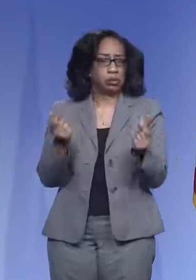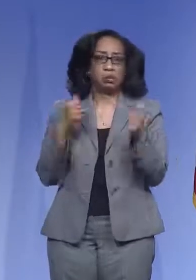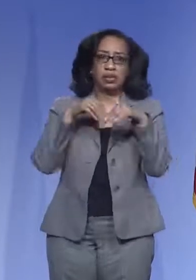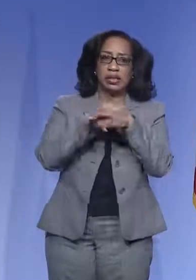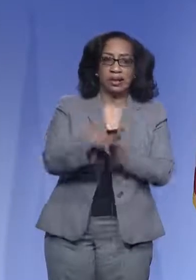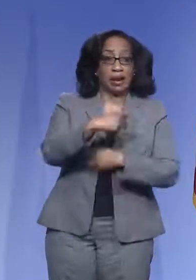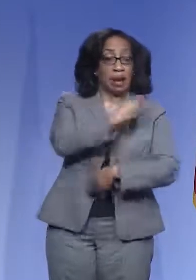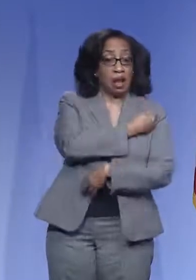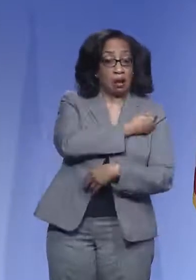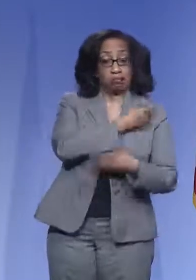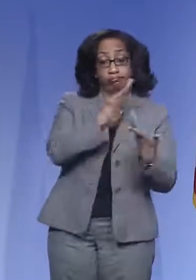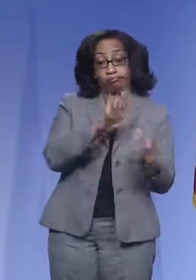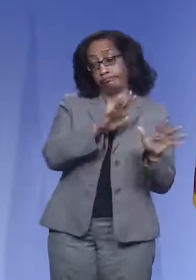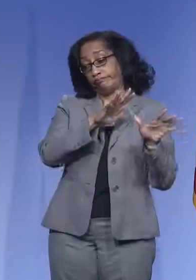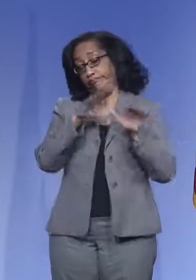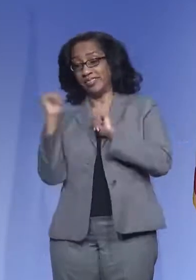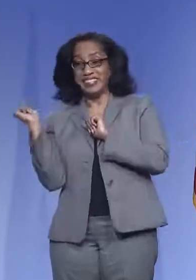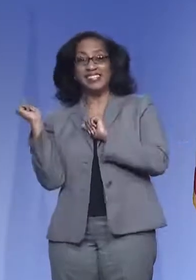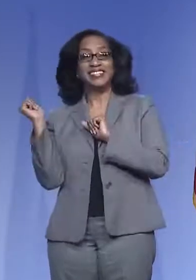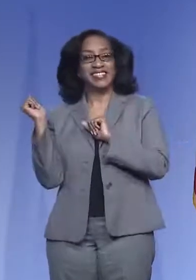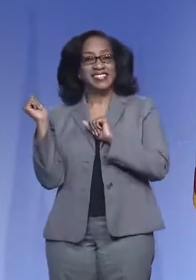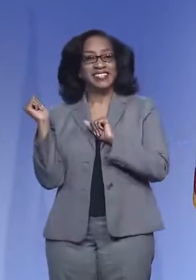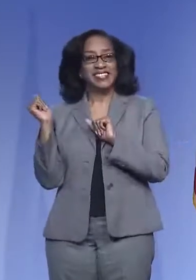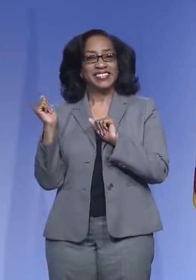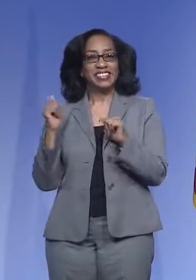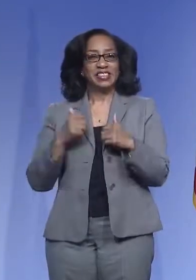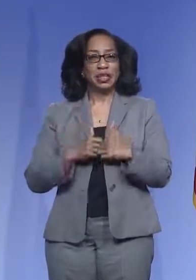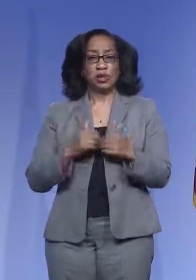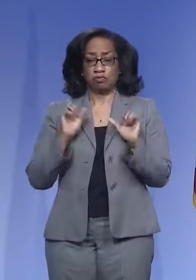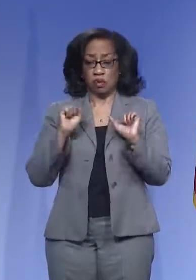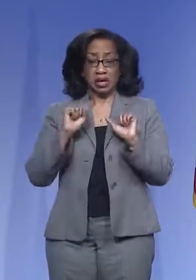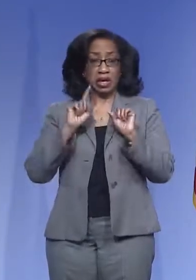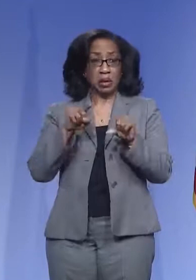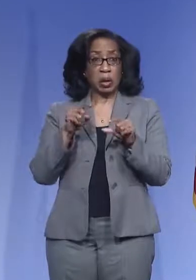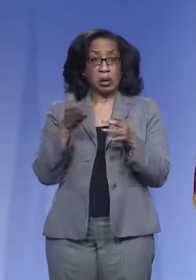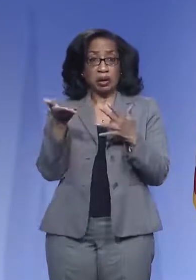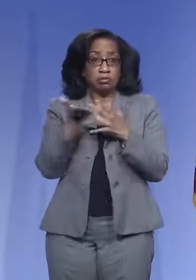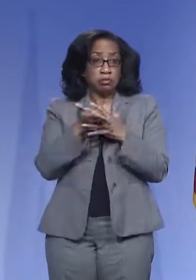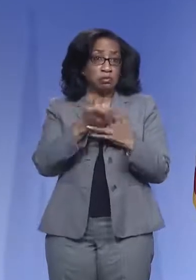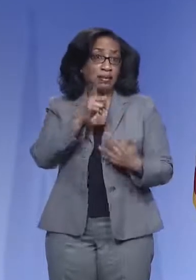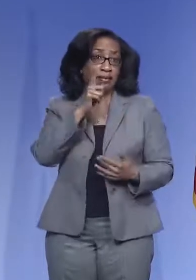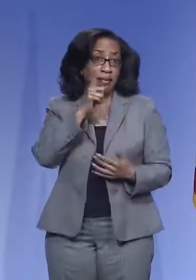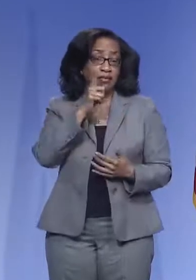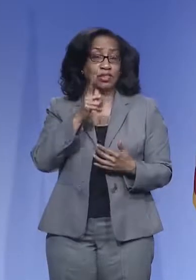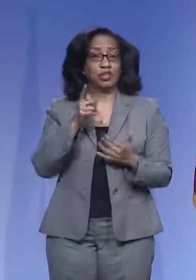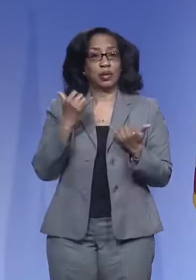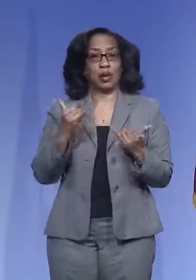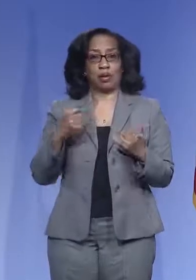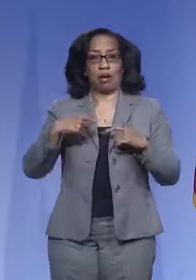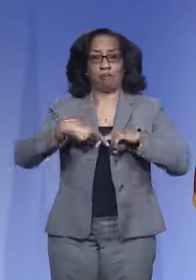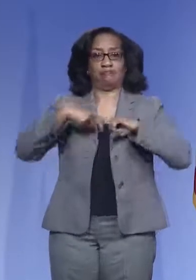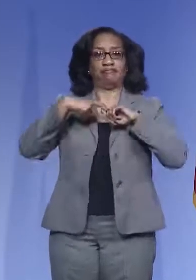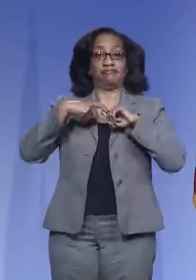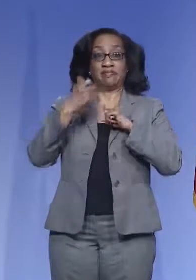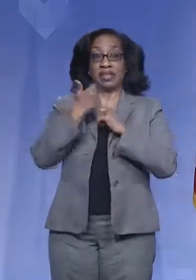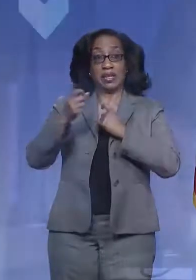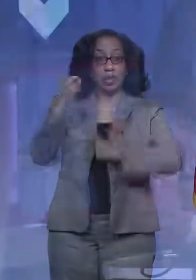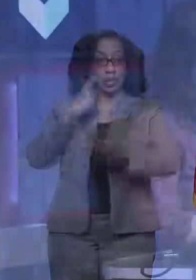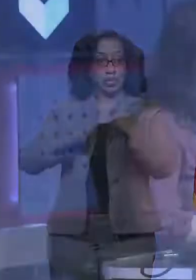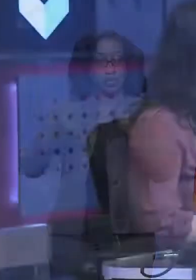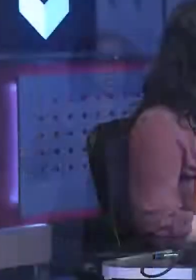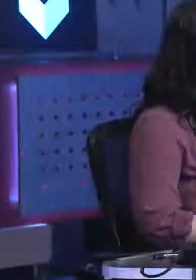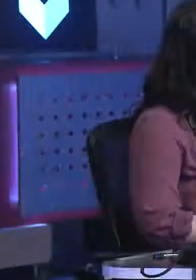can be in and out and still make it on your lunch break or before work. So with that, I'll stop and I'll take any questions that people may